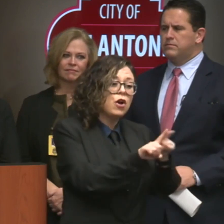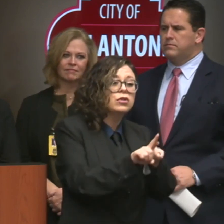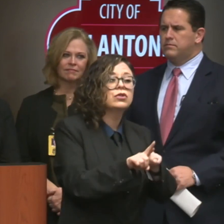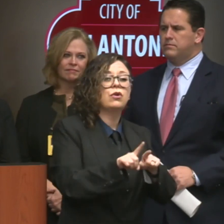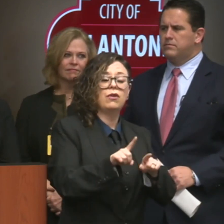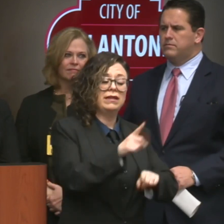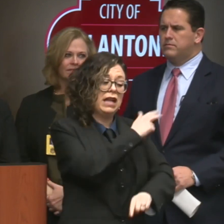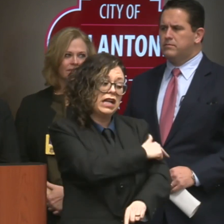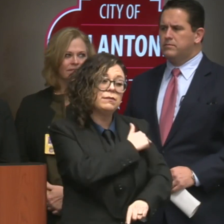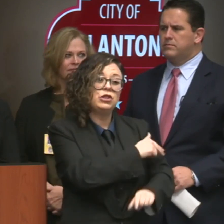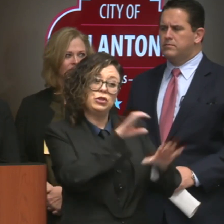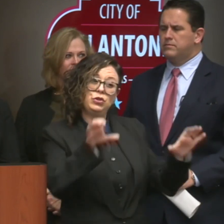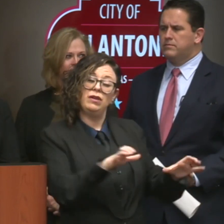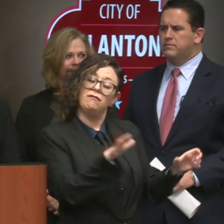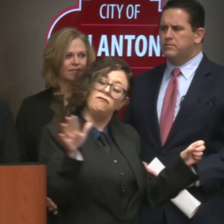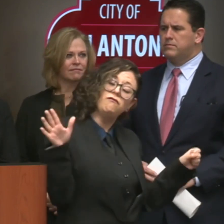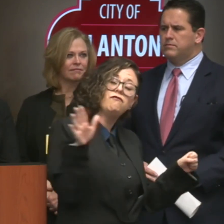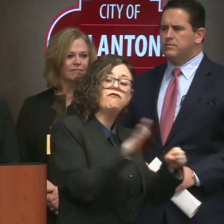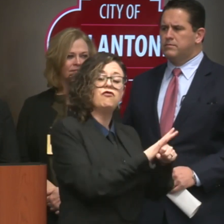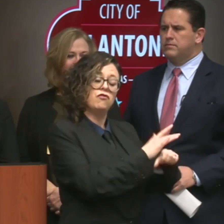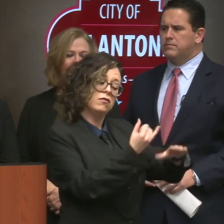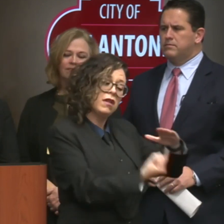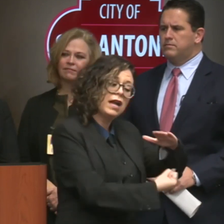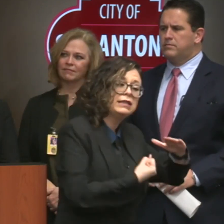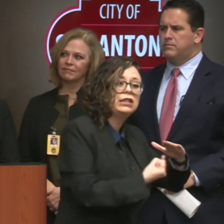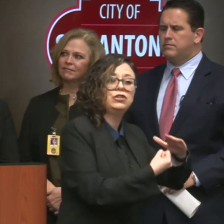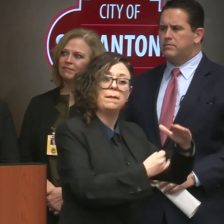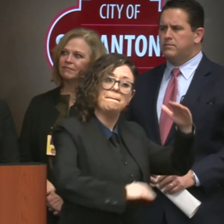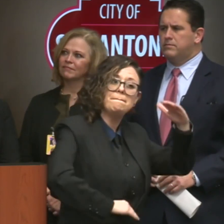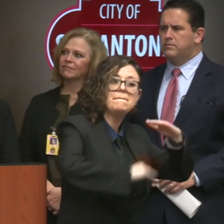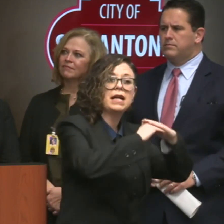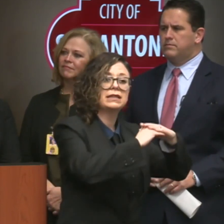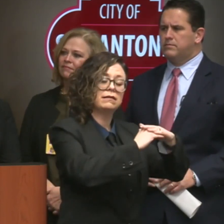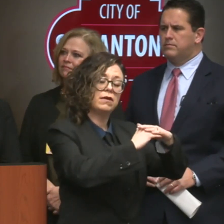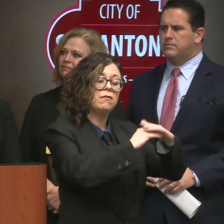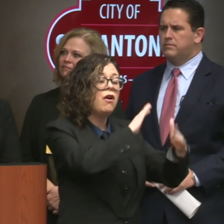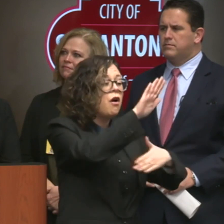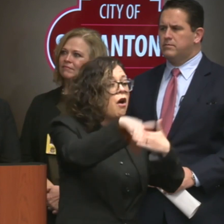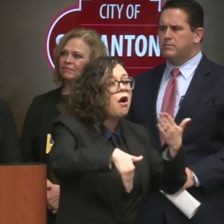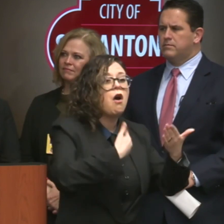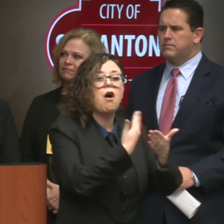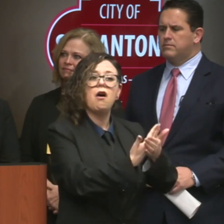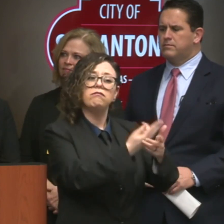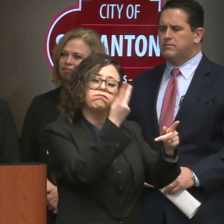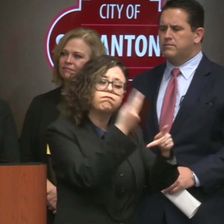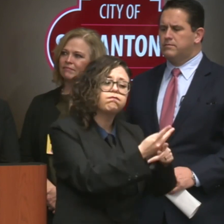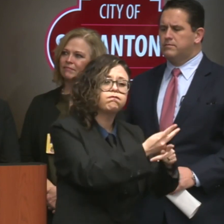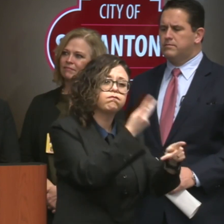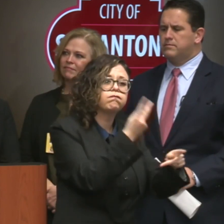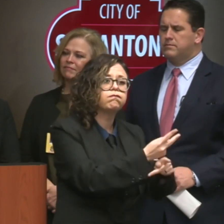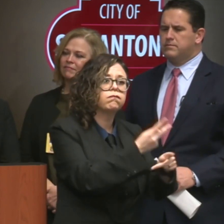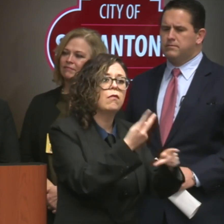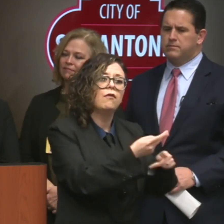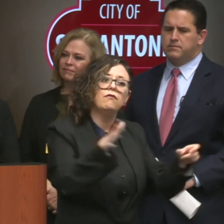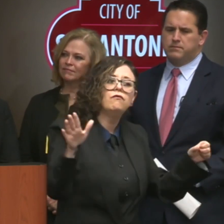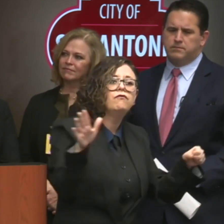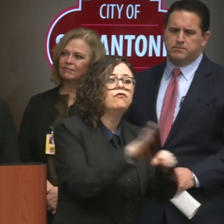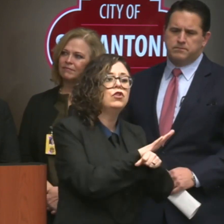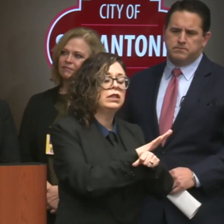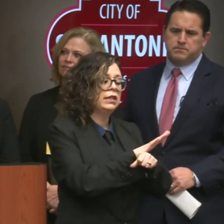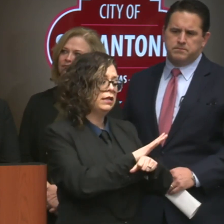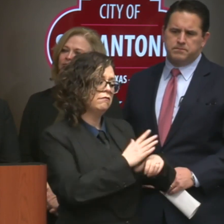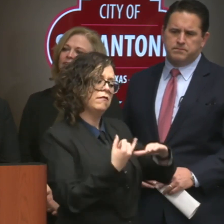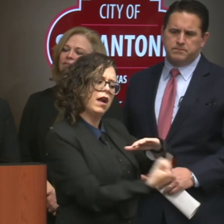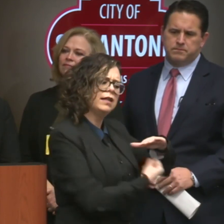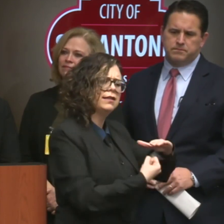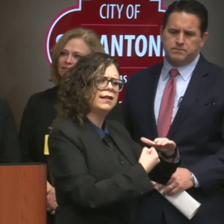under maximum level of isolation. I want to repeat, every precaution has been executed according to plan to keep the